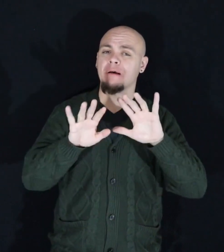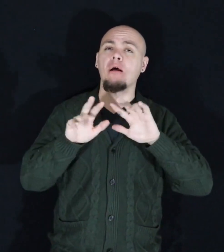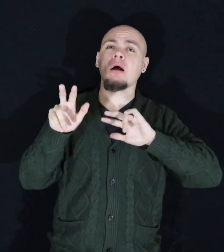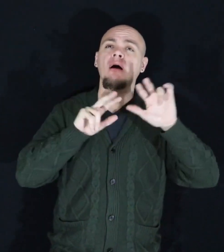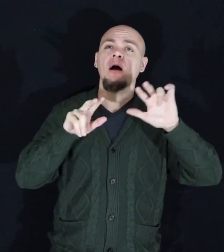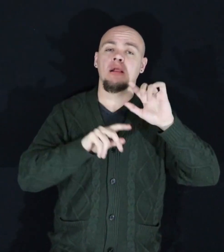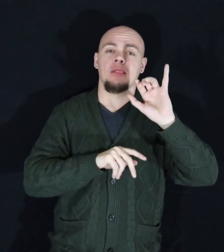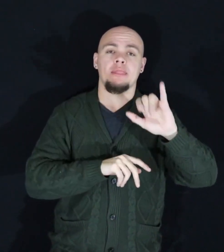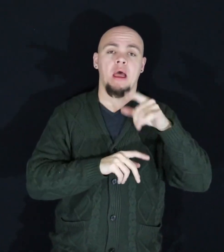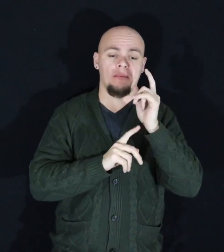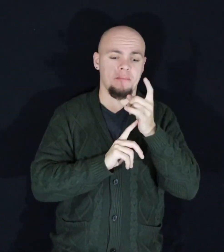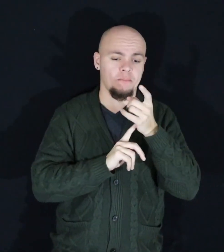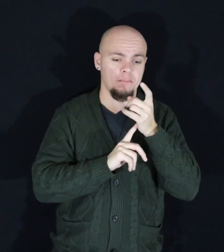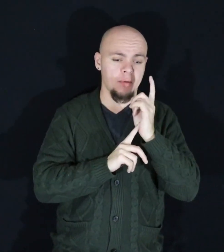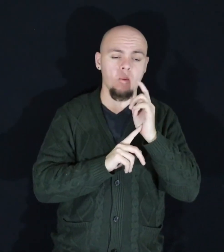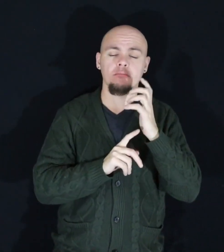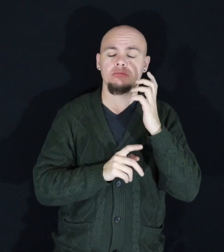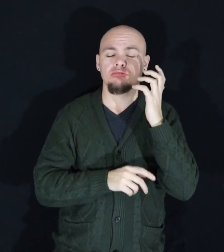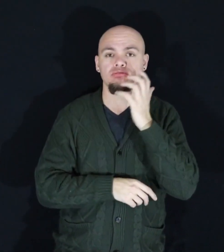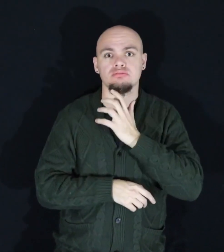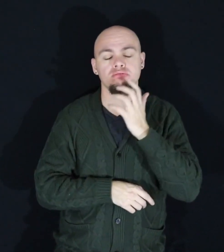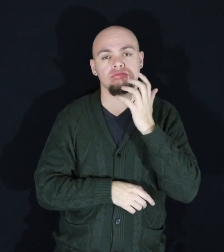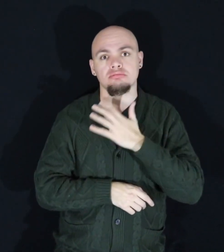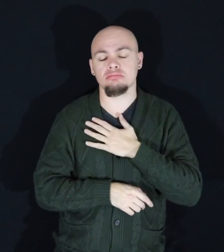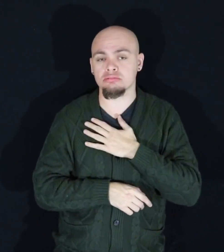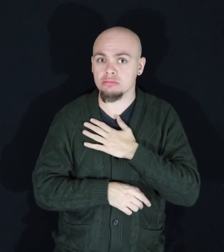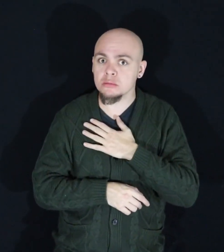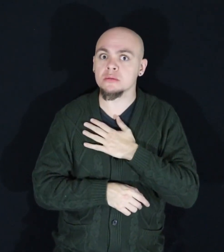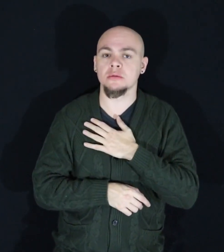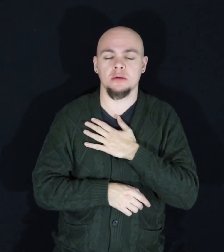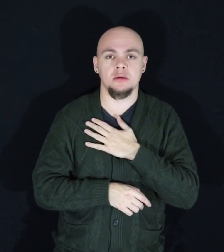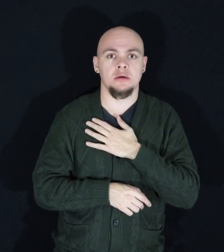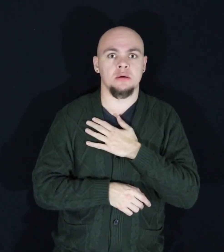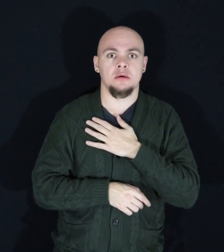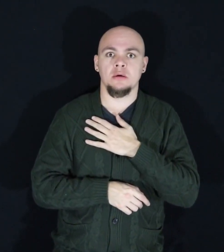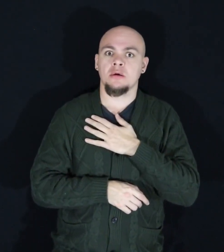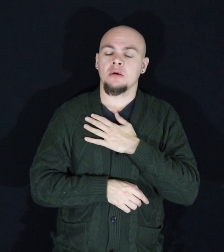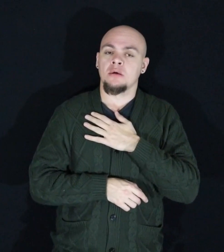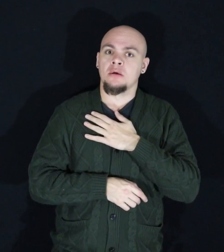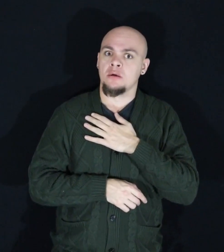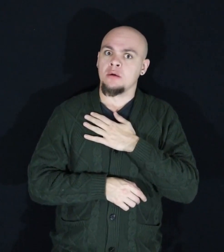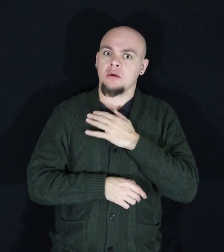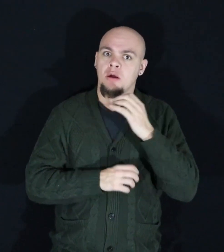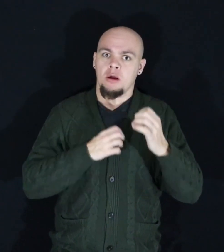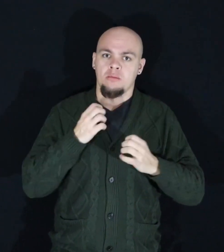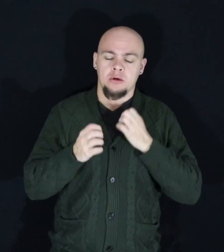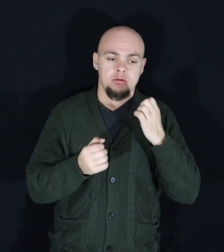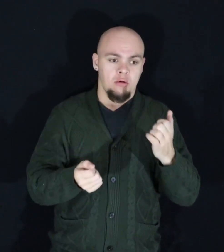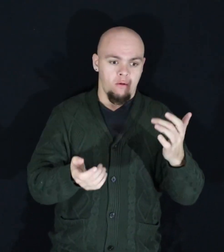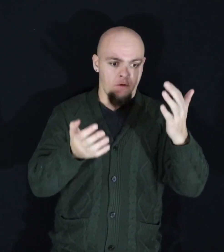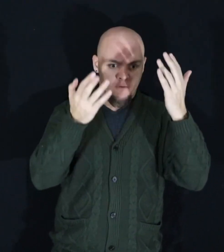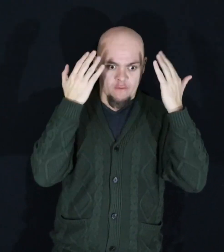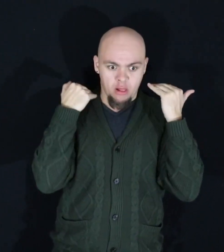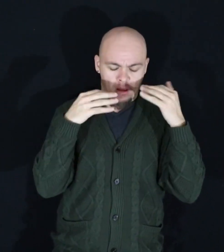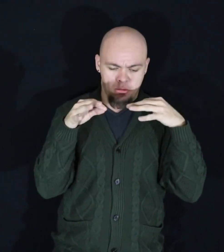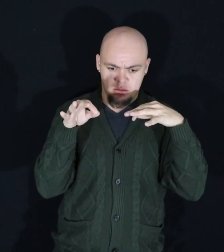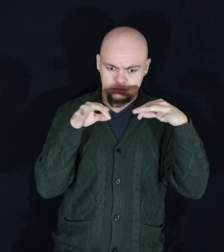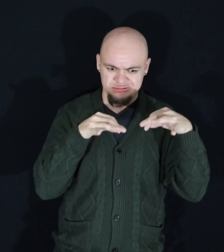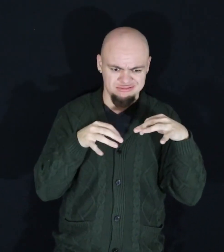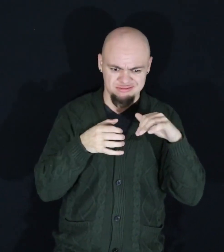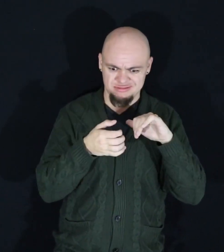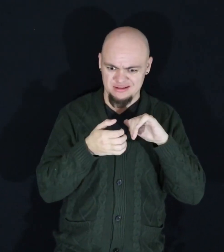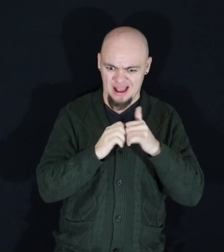this exact moment was just an overflow with emotion. I didn't even know how to really control it at the